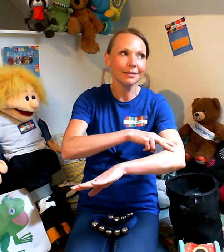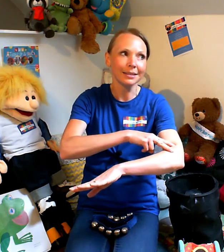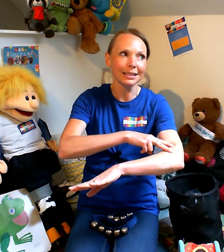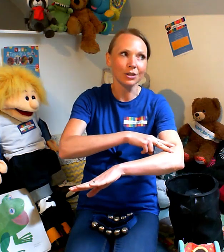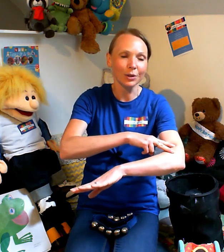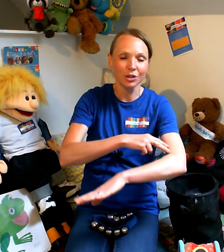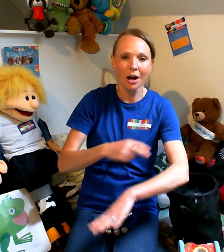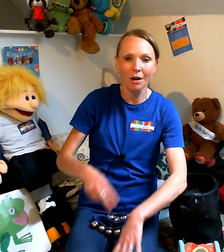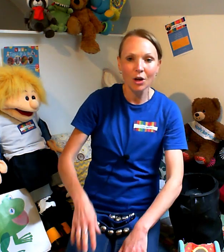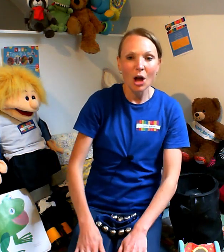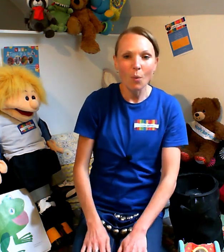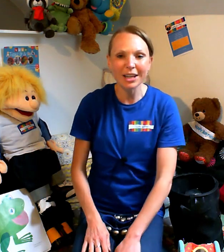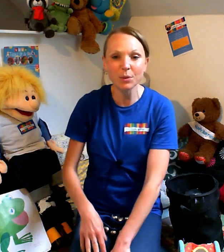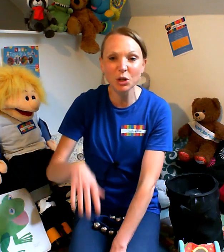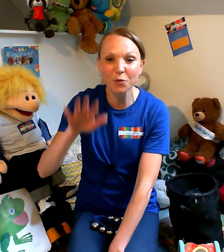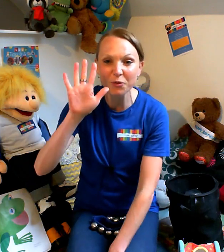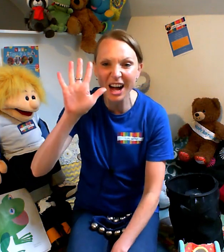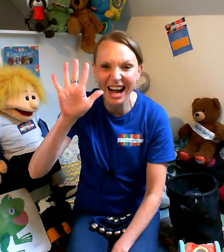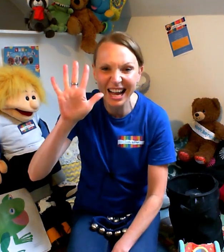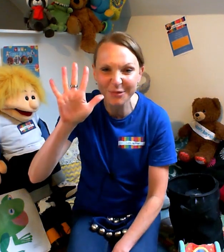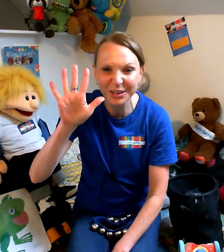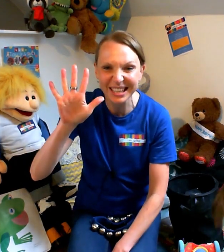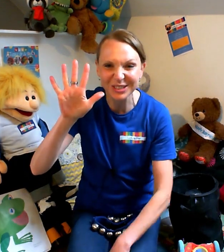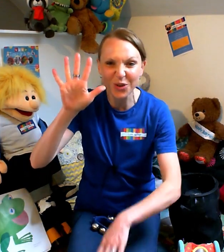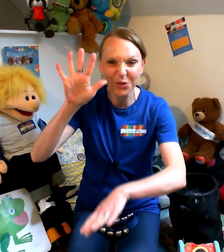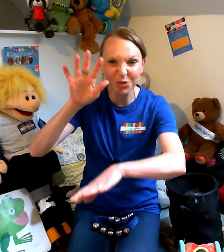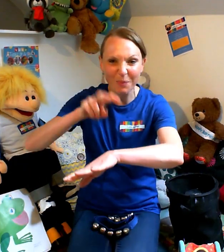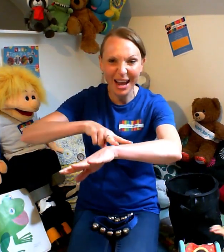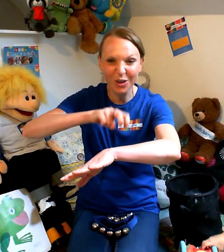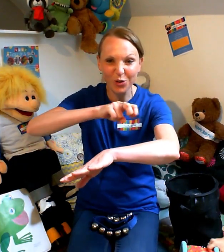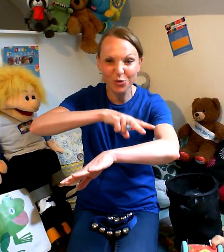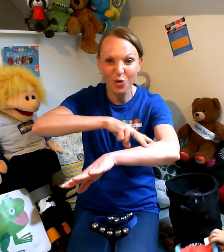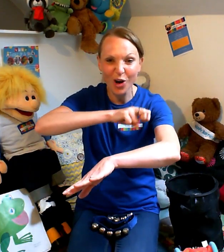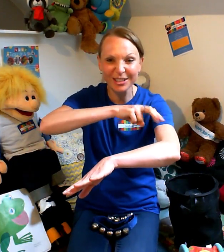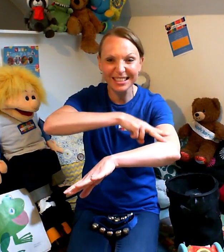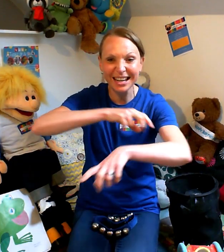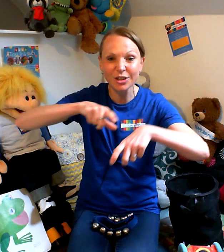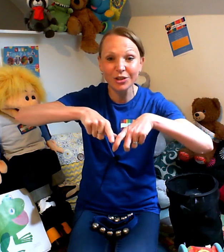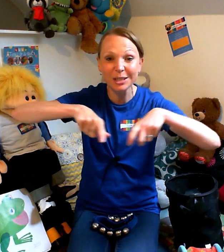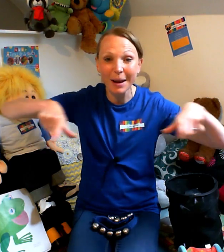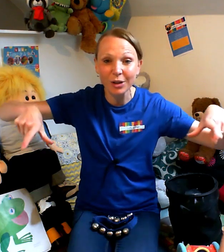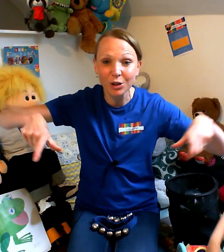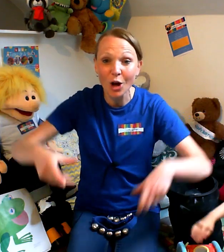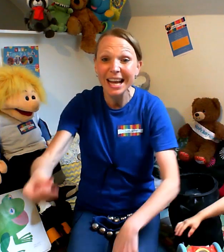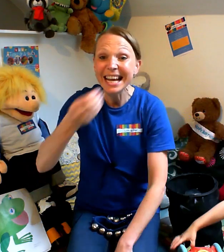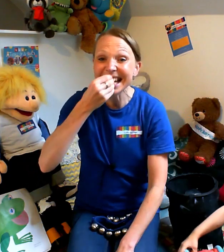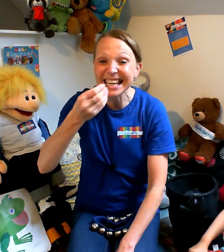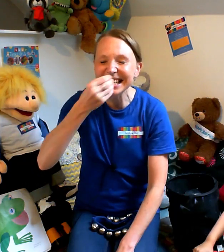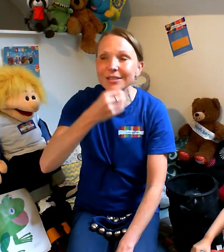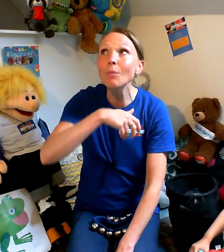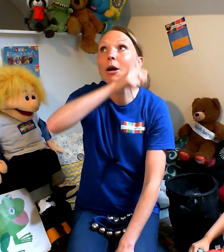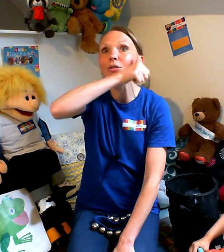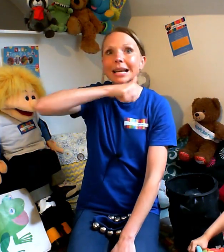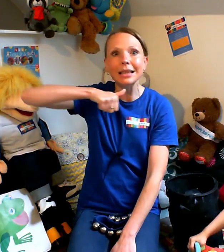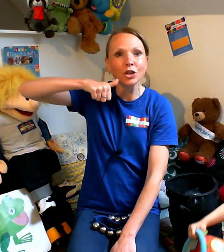accidentally switched that off? Why don't we do five little speckled frogs sat on a speckled log, eating some most delicious